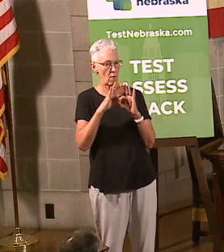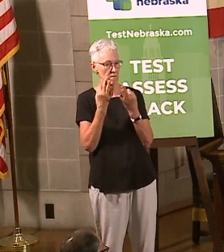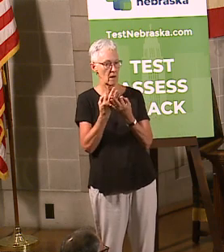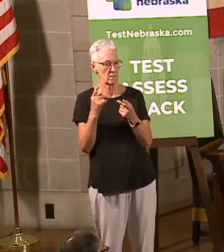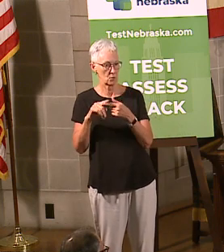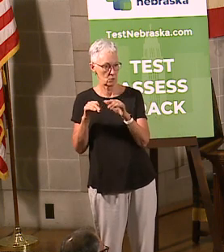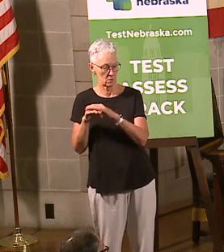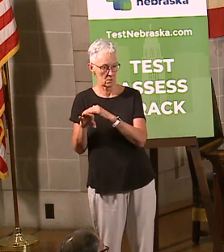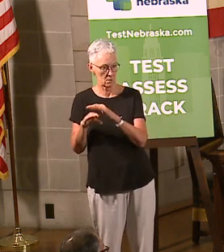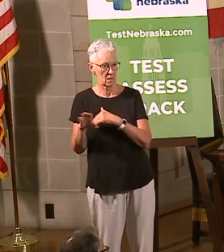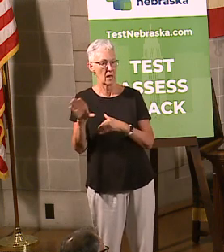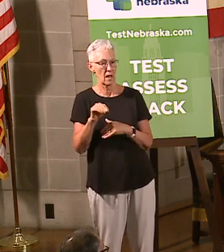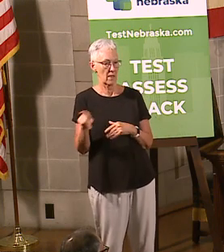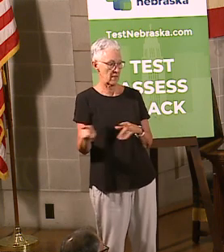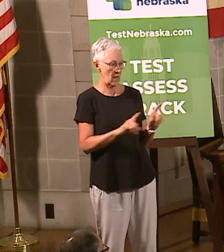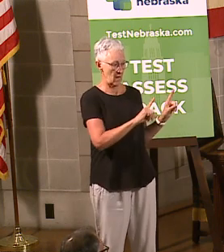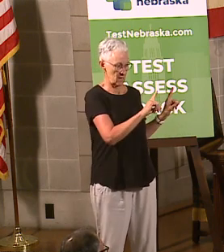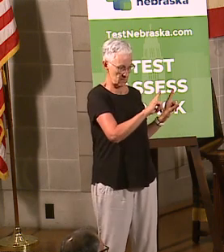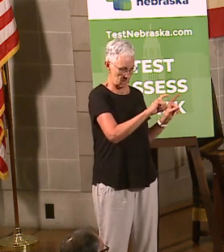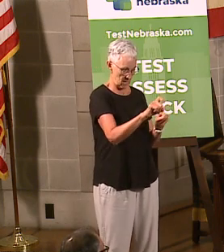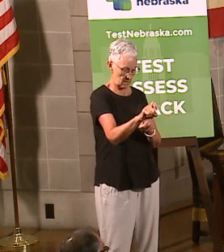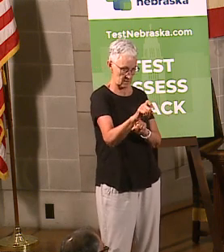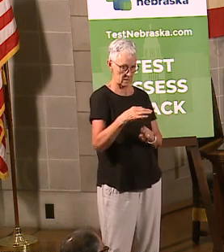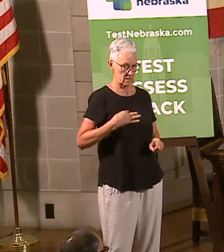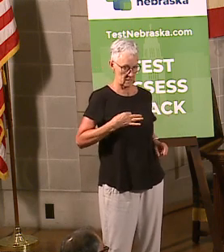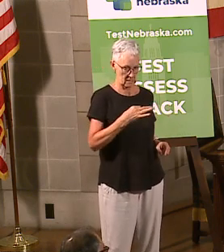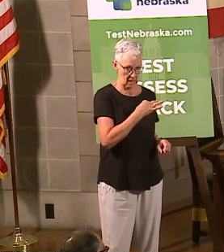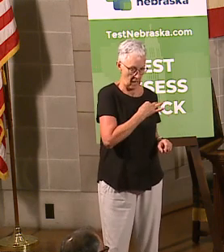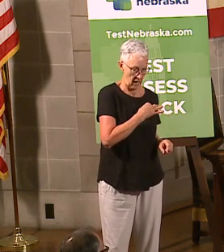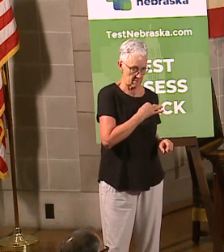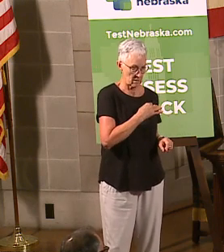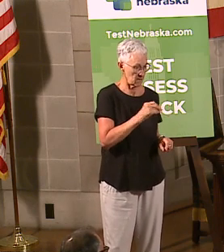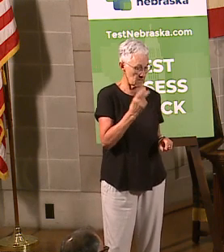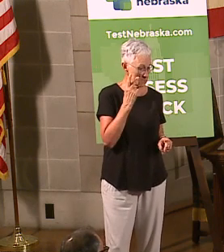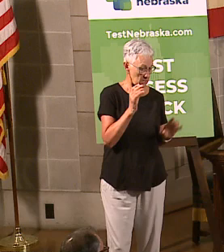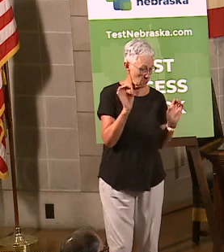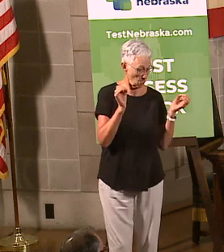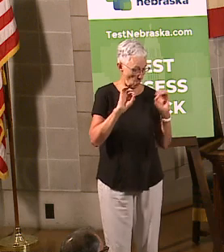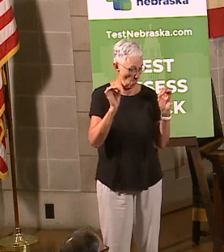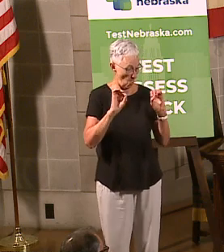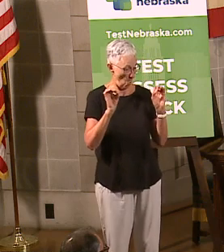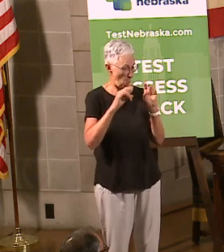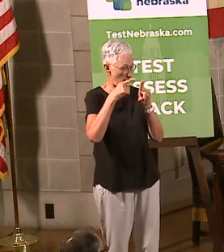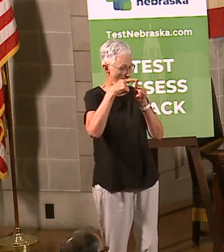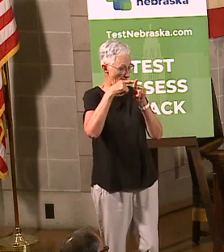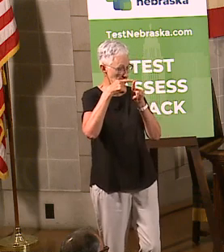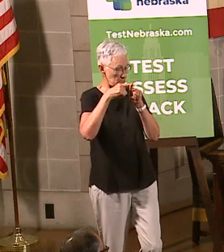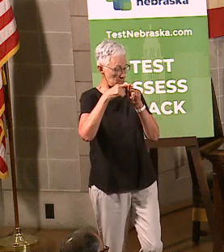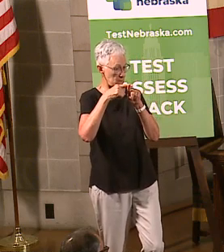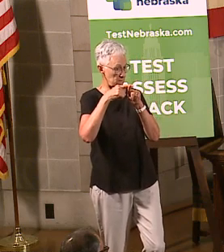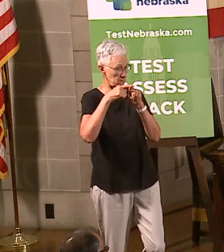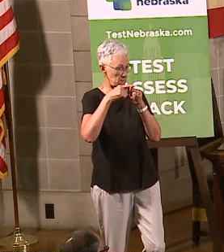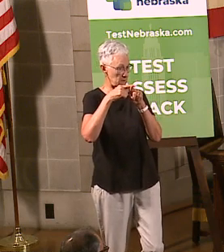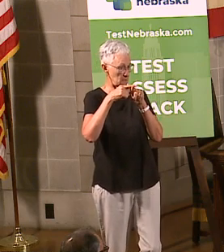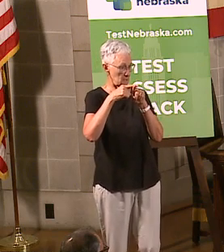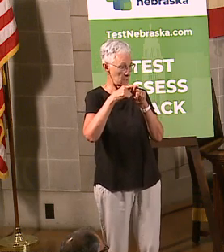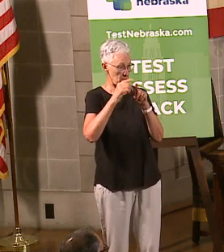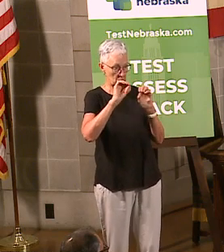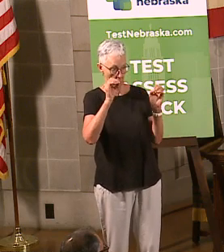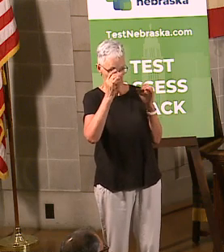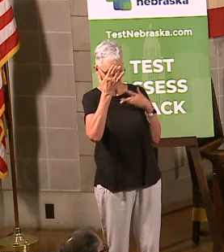their staff has been completed. They're not really seeing any positives, things like that. And they